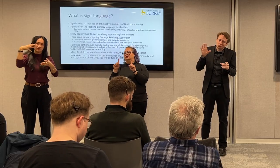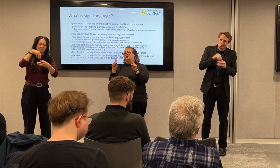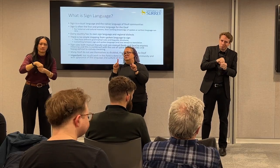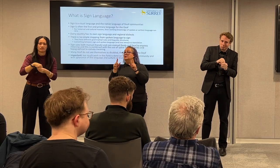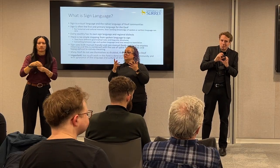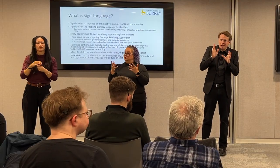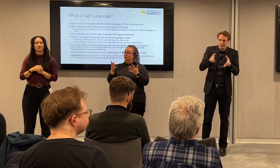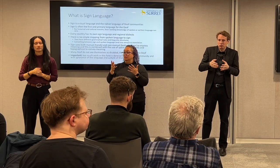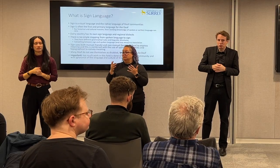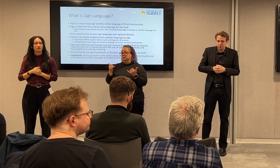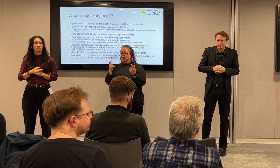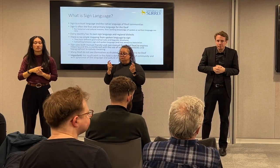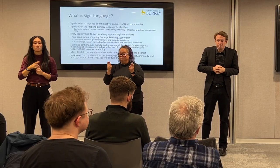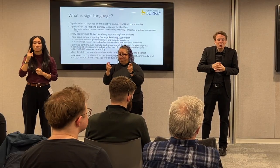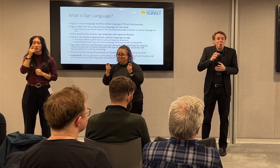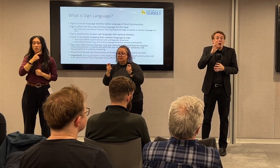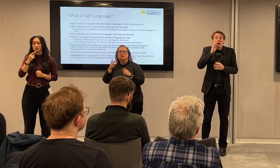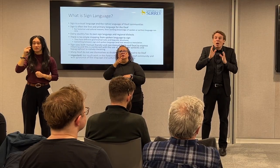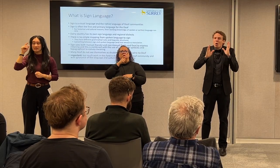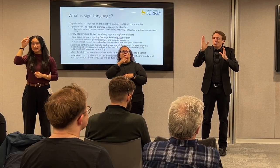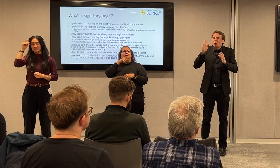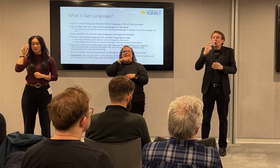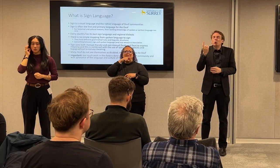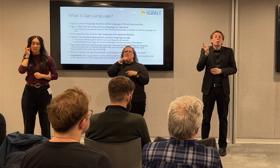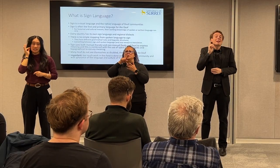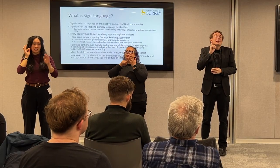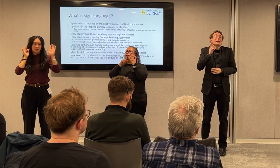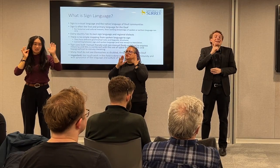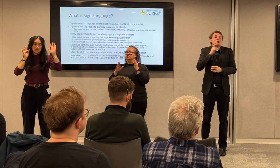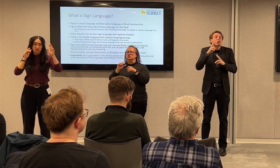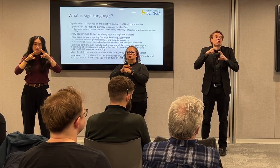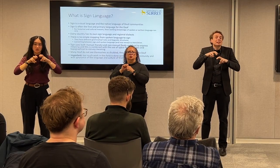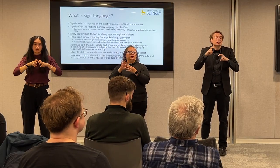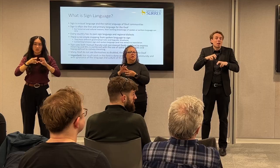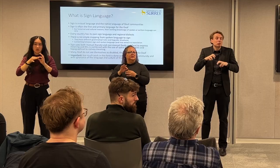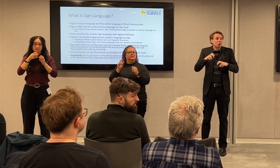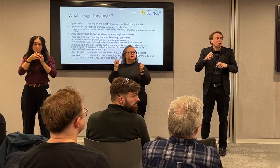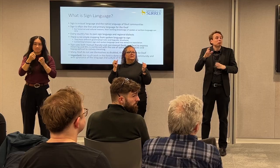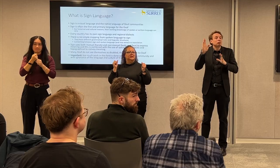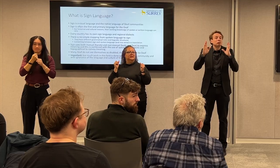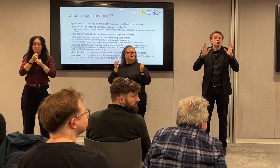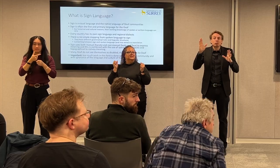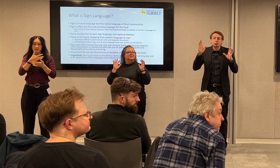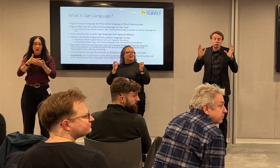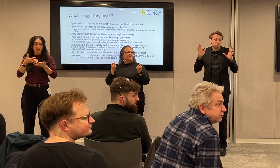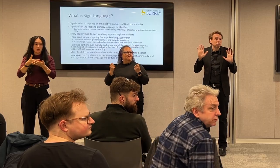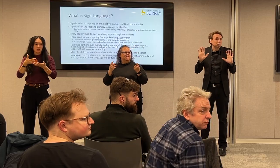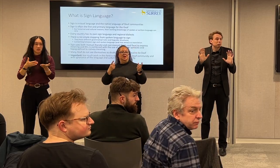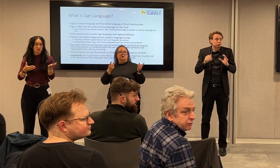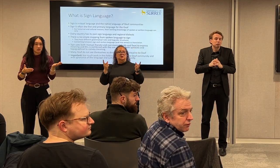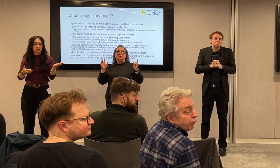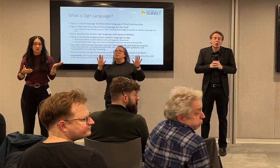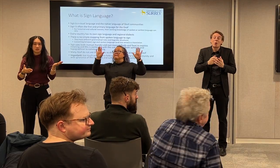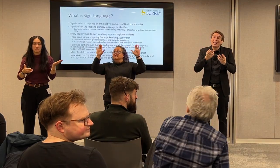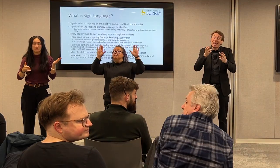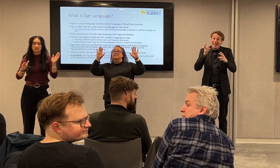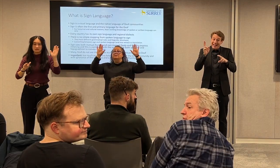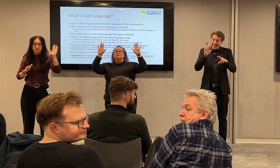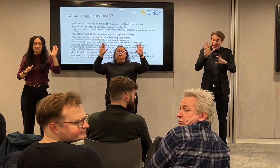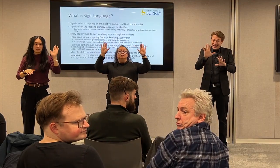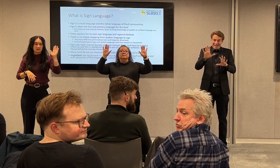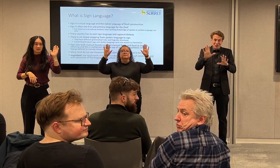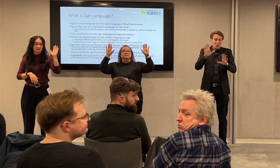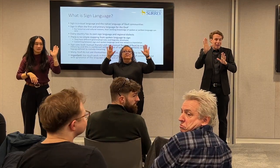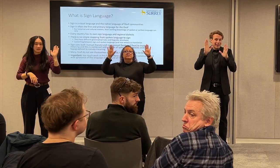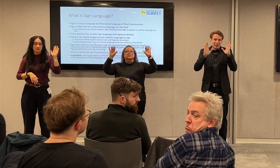who here is a hearing researcher who works in sign? Put your hands up. Okay, leave your hand up. Hang on, put your